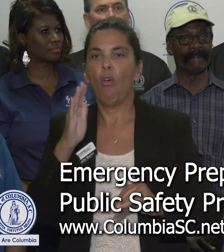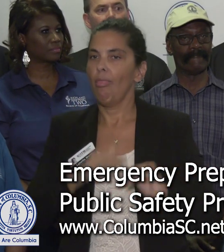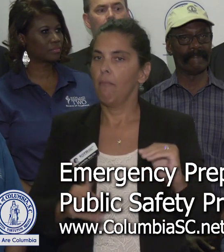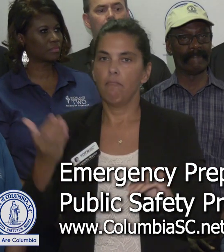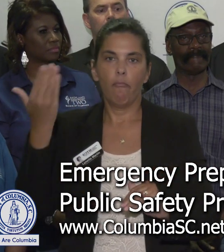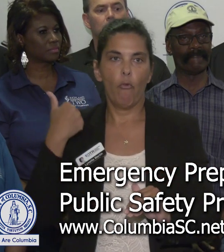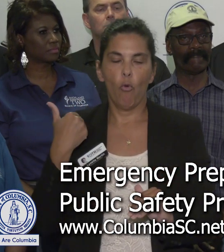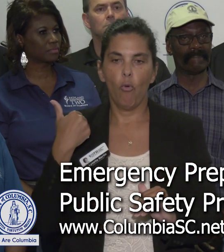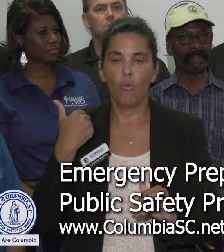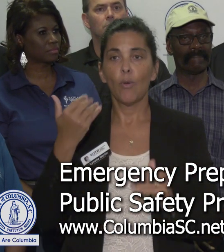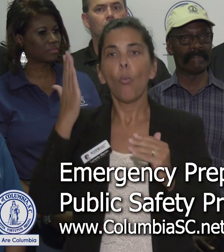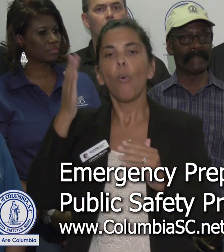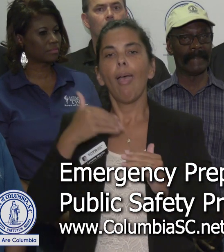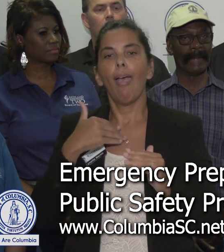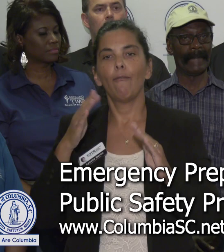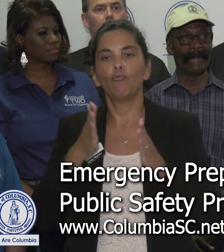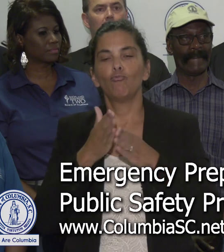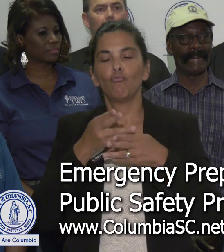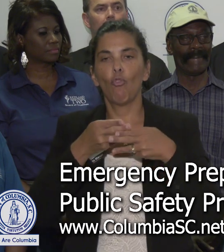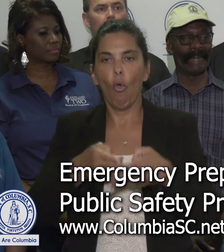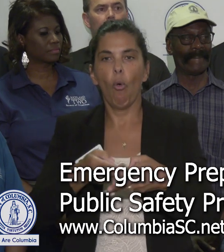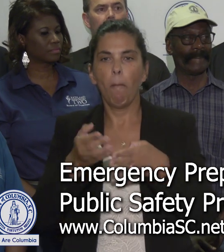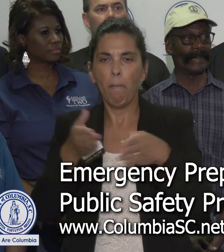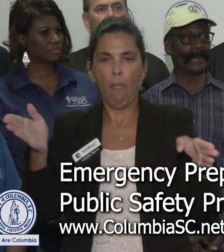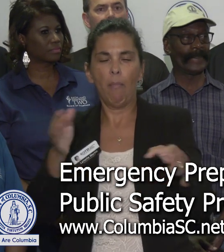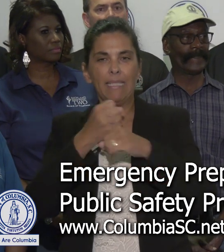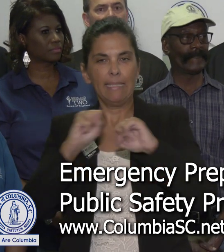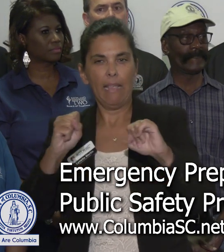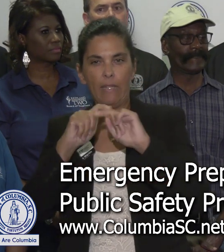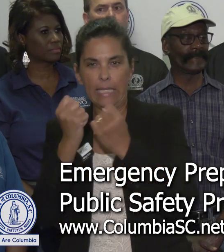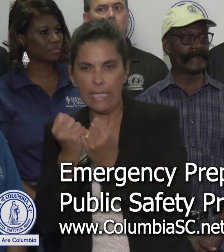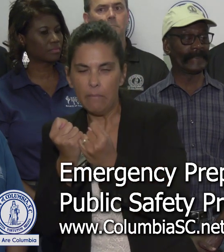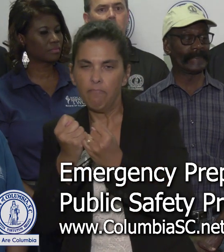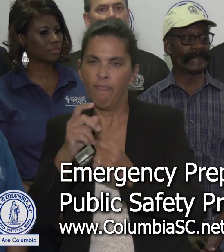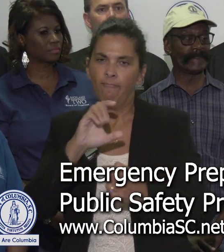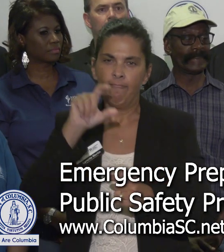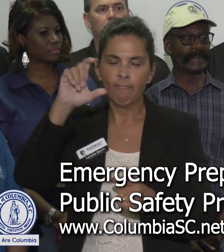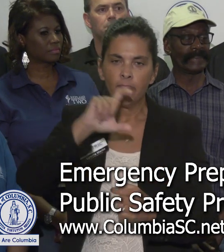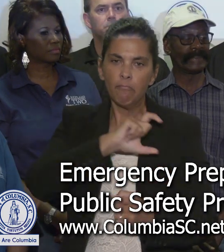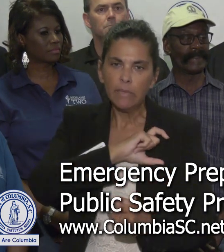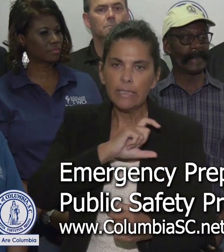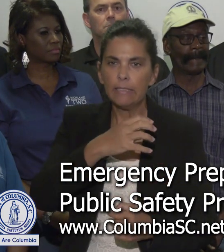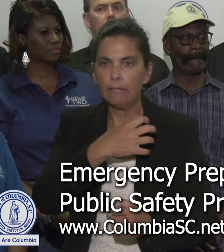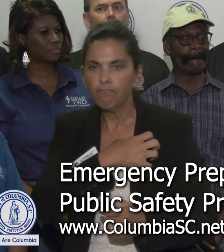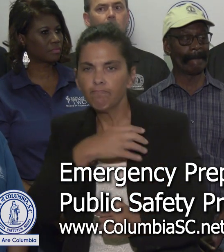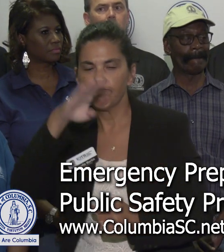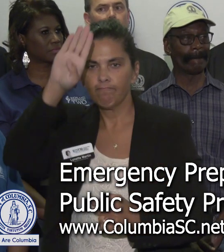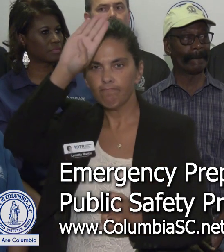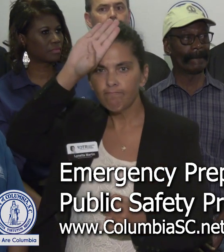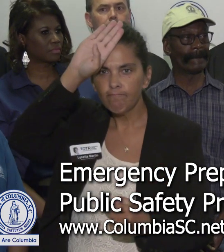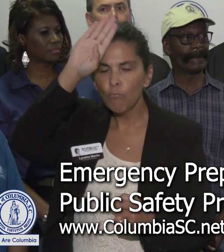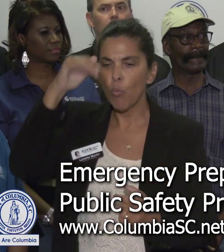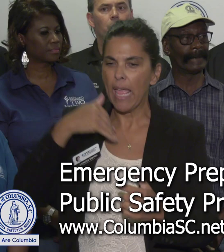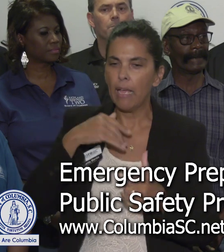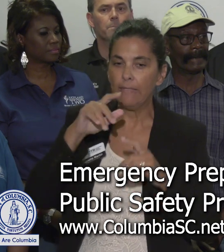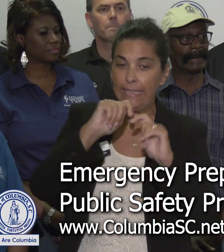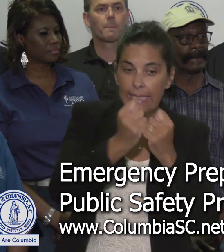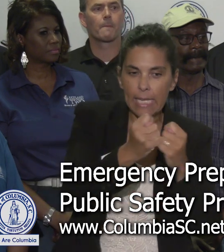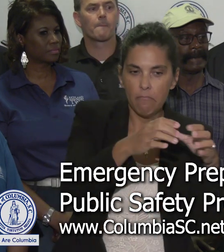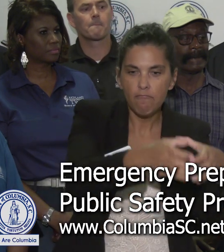public safety teams working together, fire department, police department, sheriff's department. We have strike teams that are ready to go